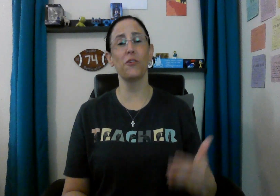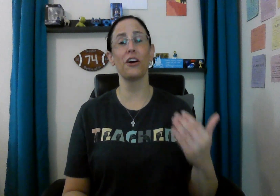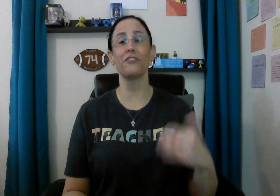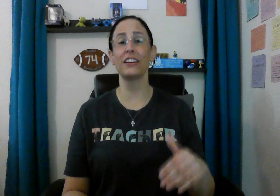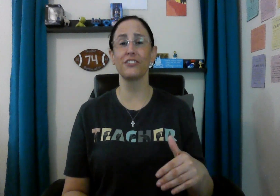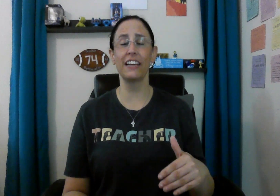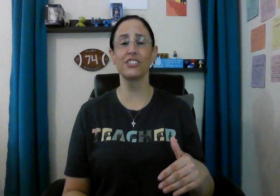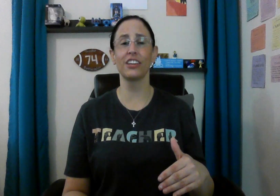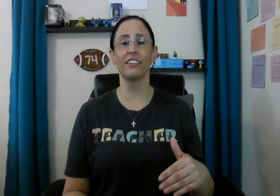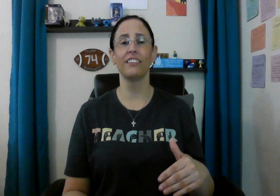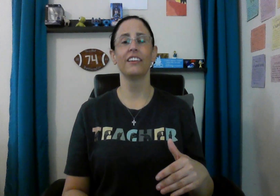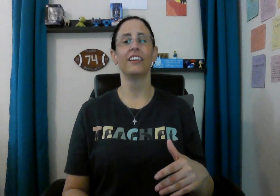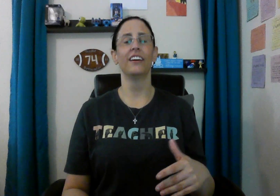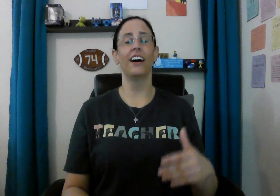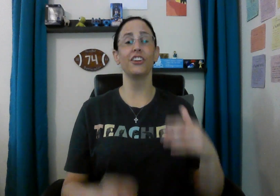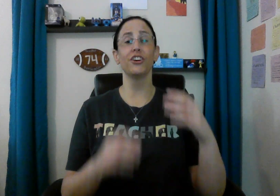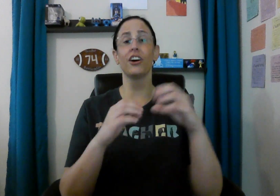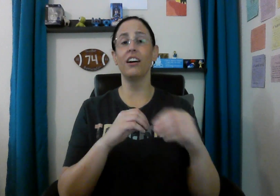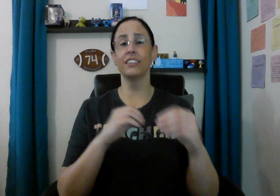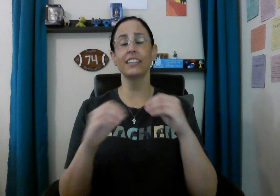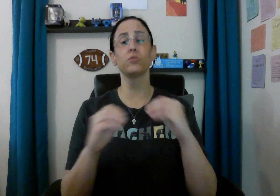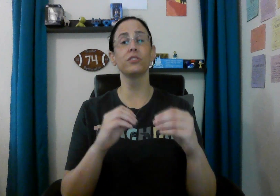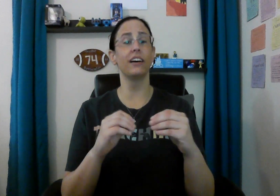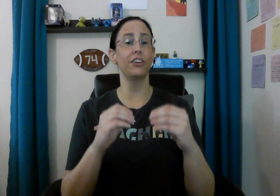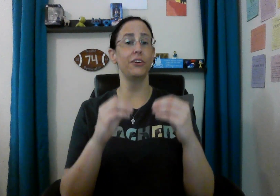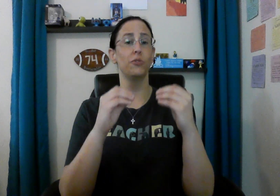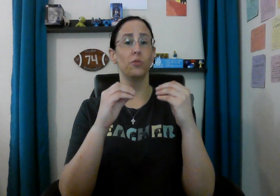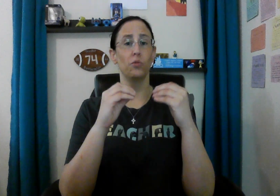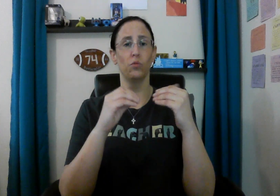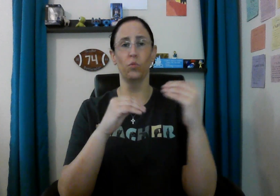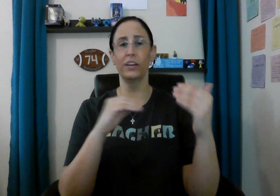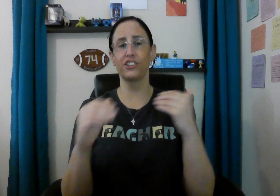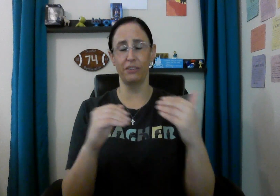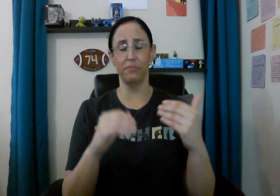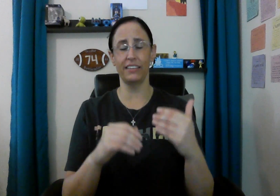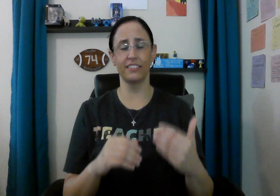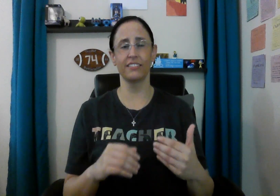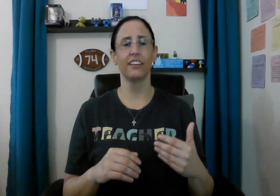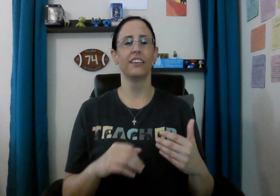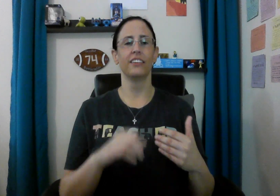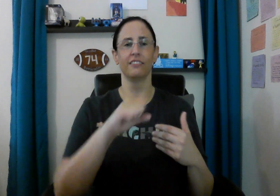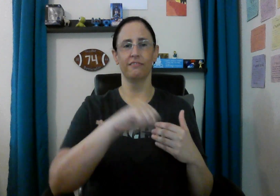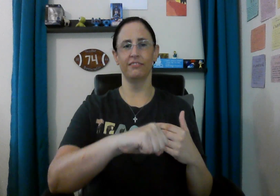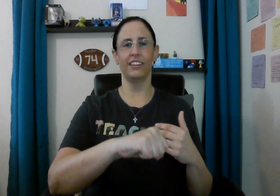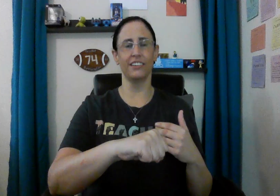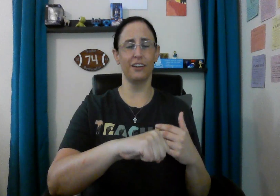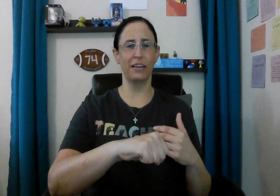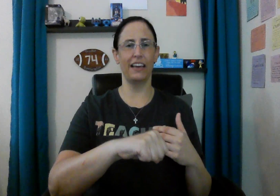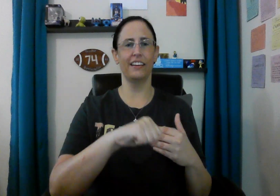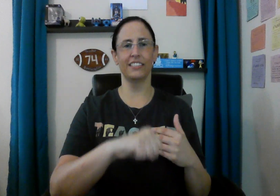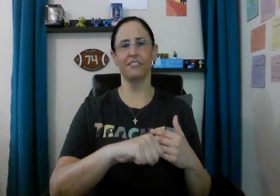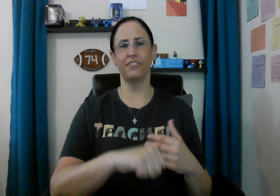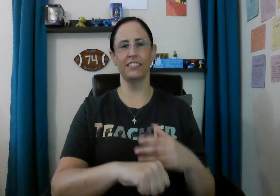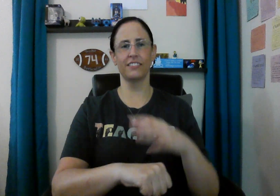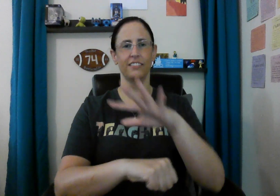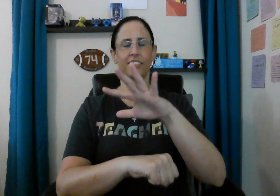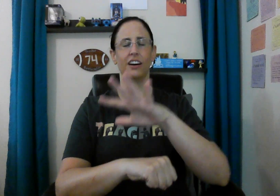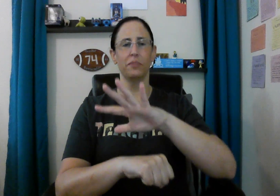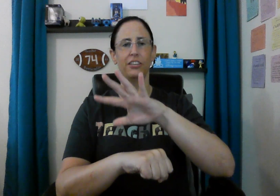or reservation. Your context will tell you which it means. Non-dominant hand is a fist. Dominant, you